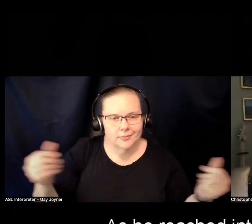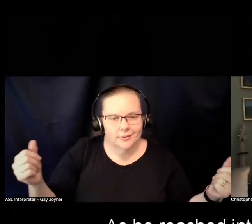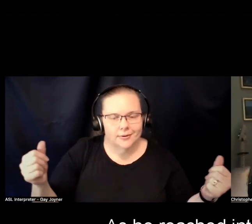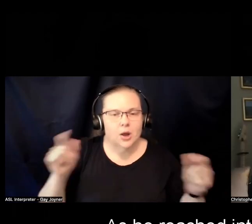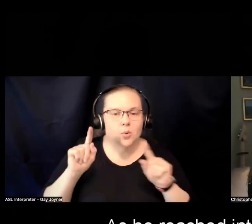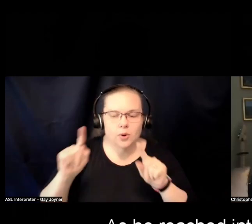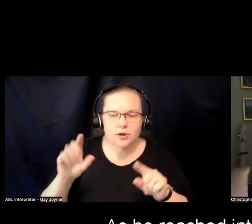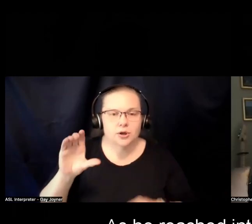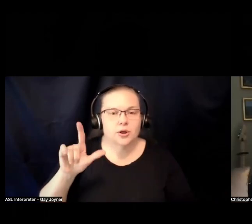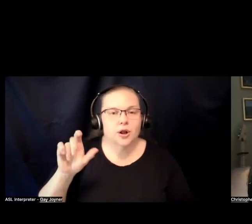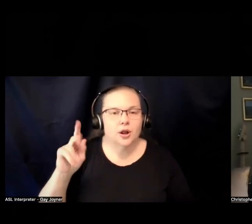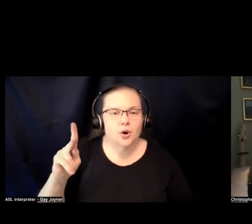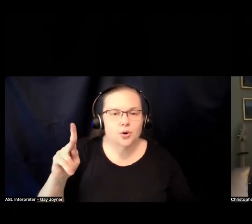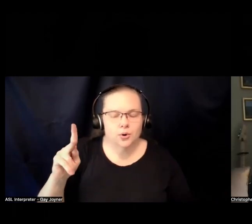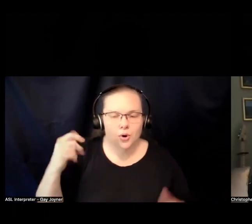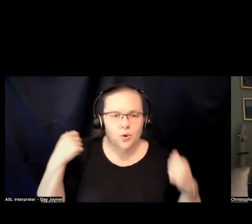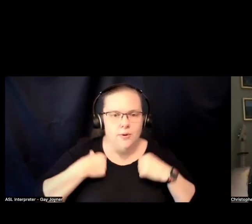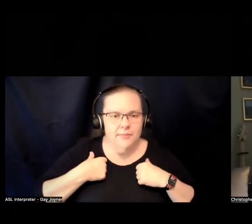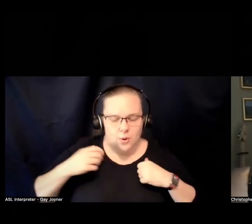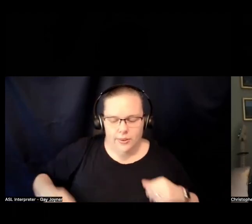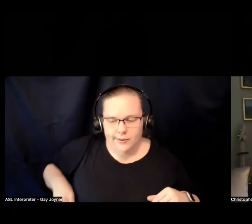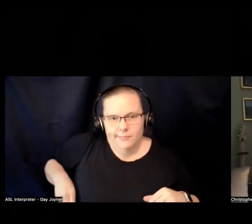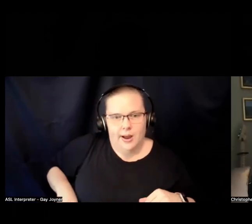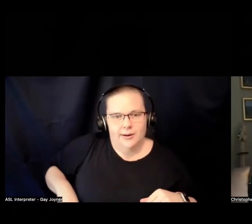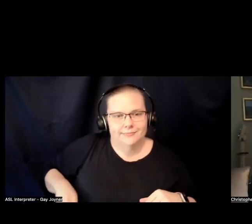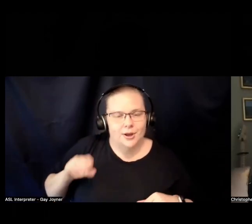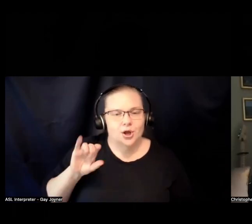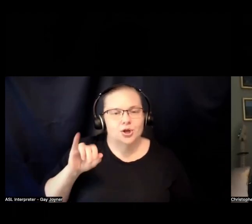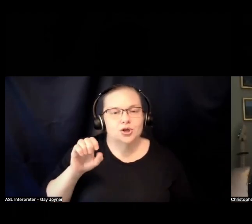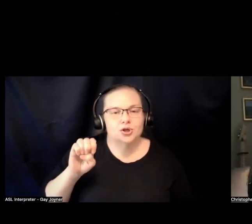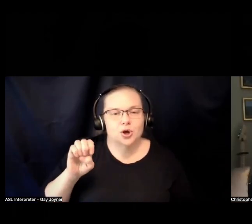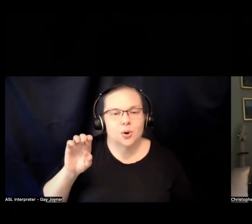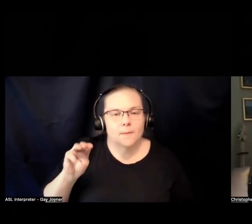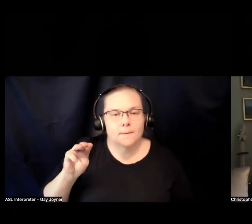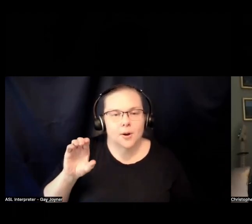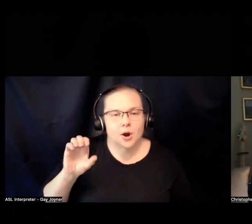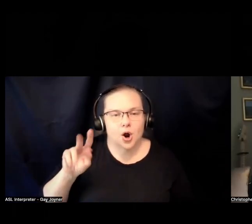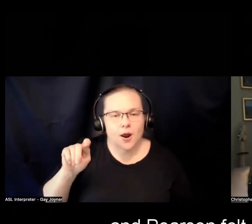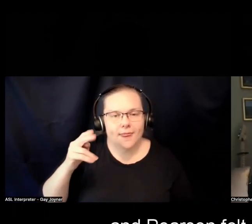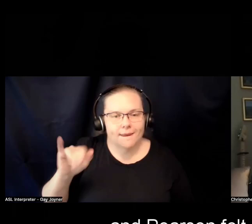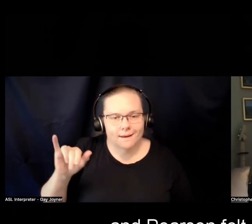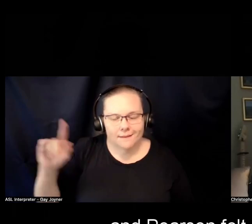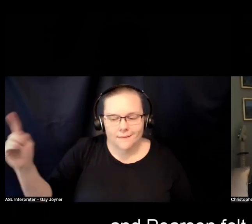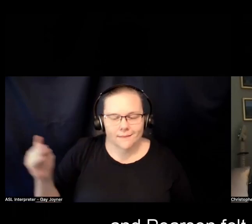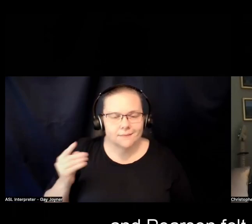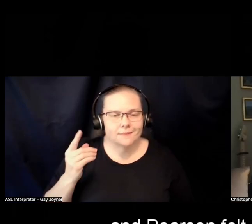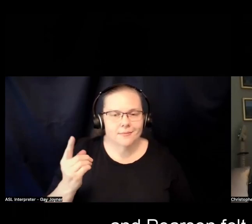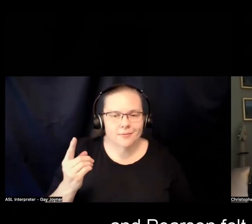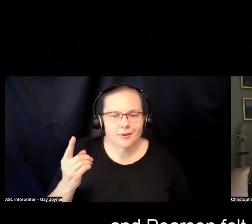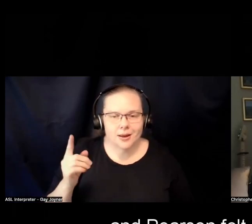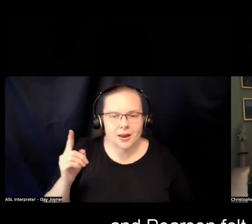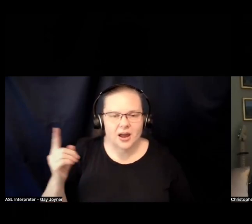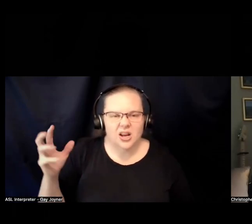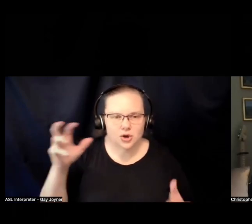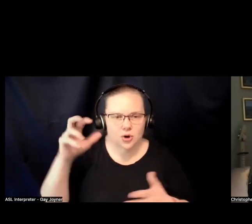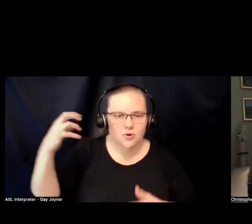he reached into his pocket for tip money for the coat check girl, Joe McCarthy emerged from the shadows, and Pearson felt a bear claw grab